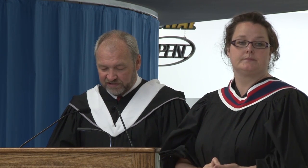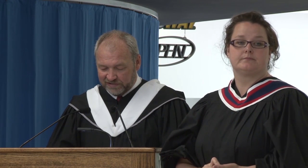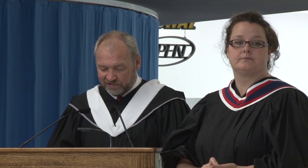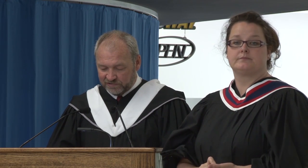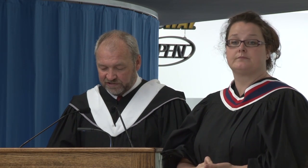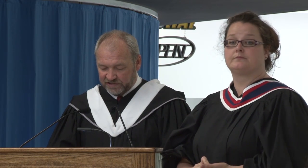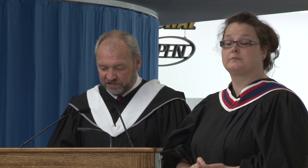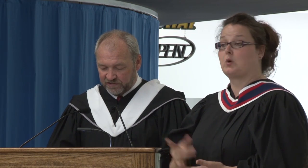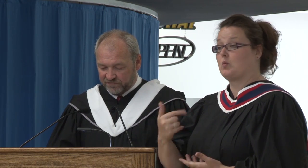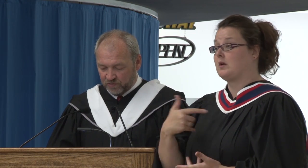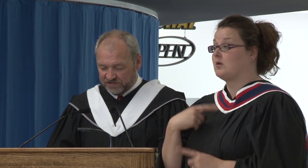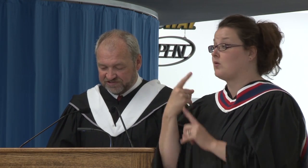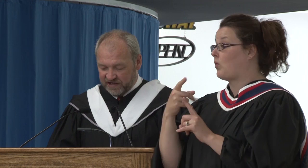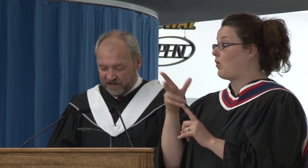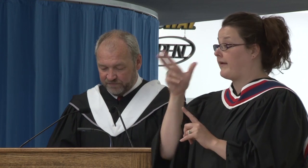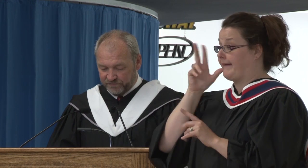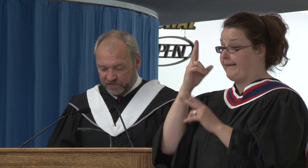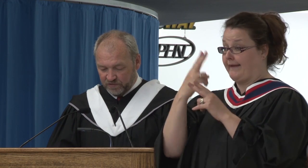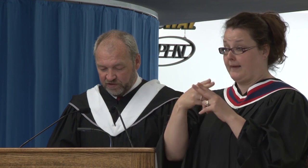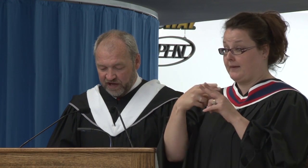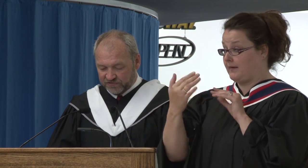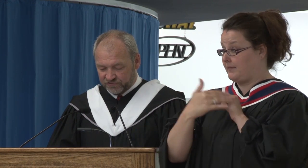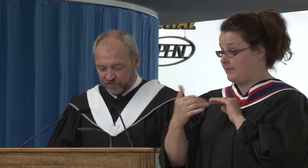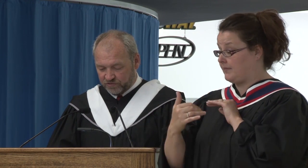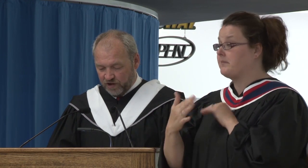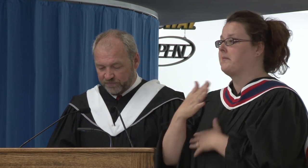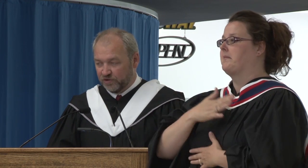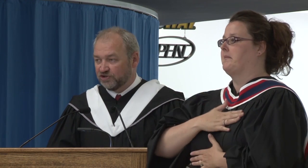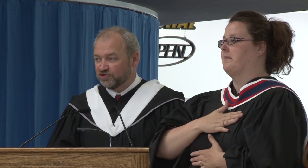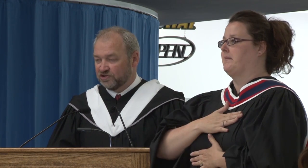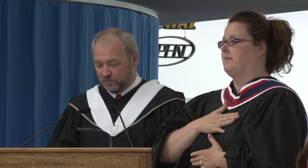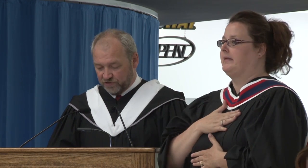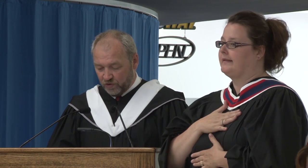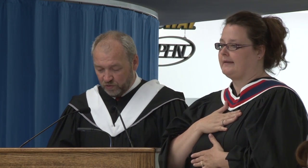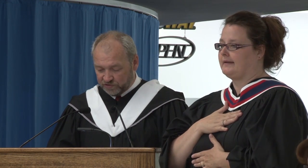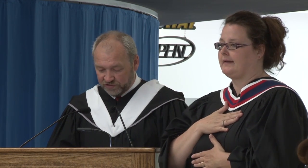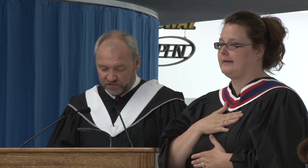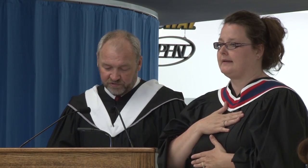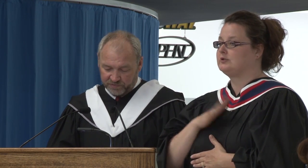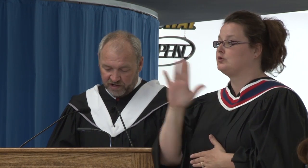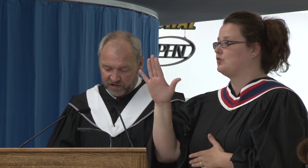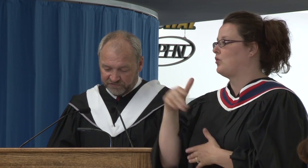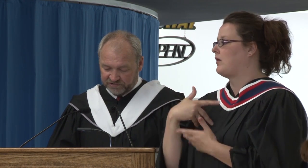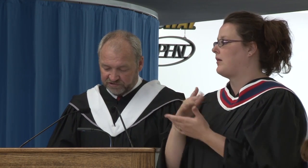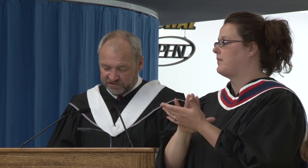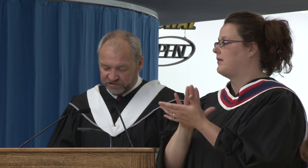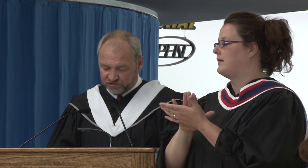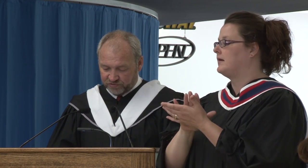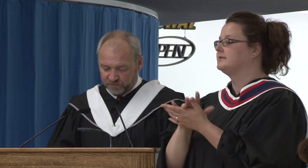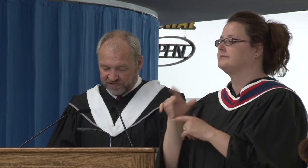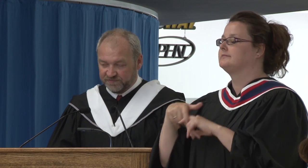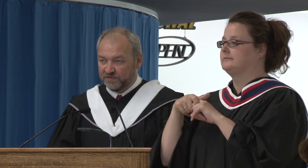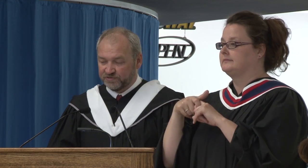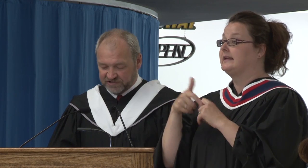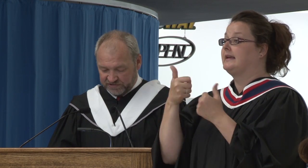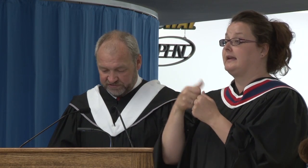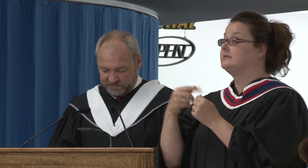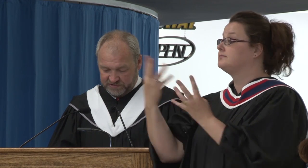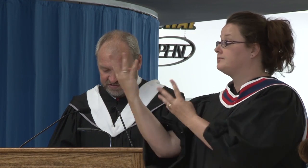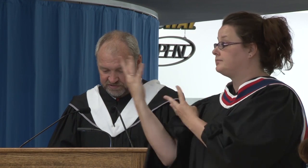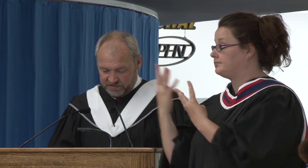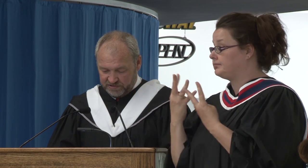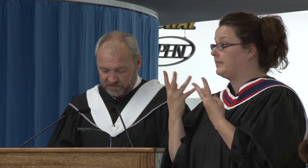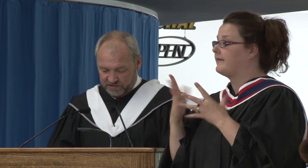that we can clearly hear everyone's name, we ask your cooperation in withholding your applause until each group has been